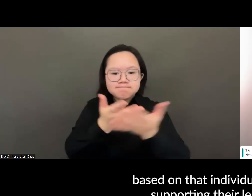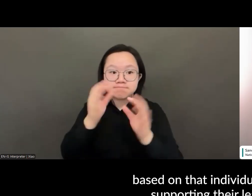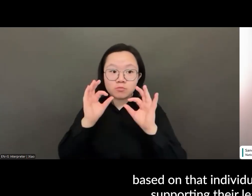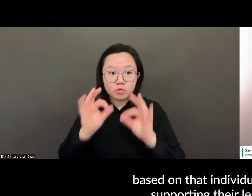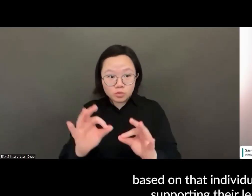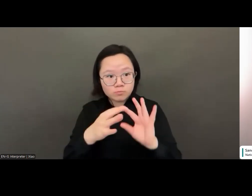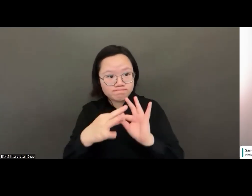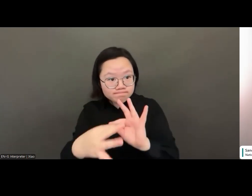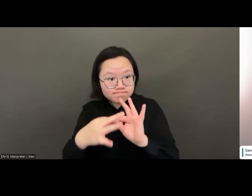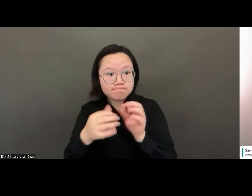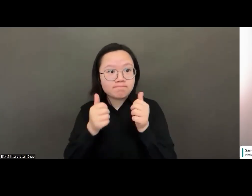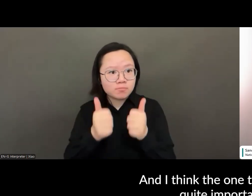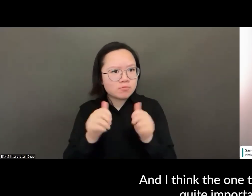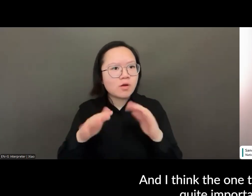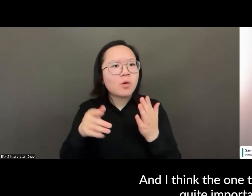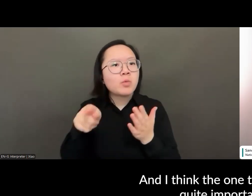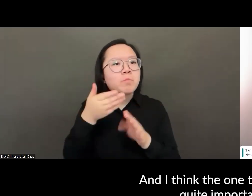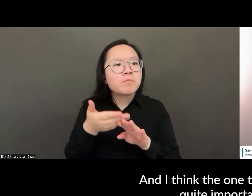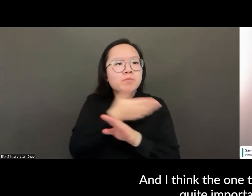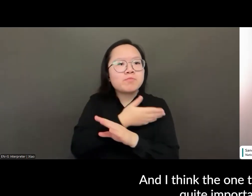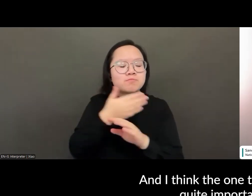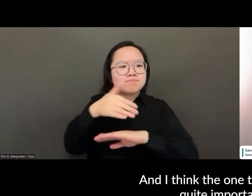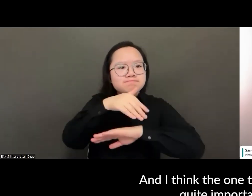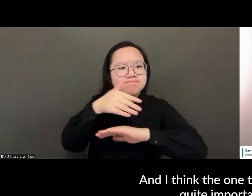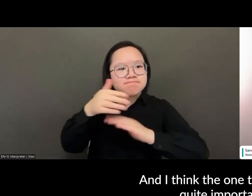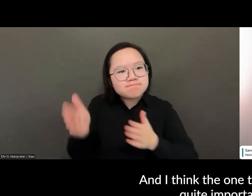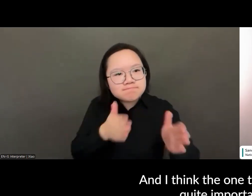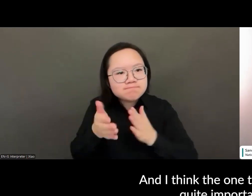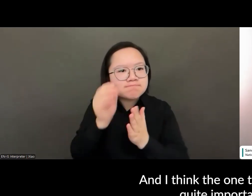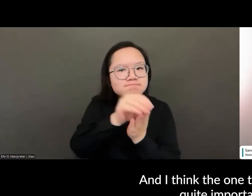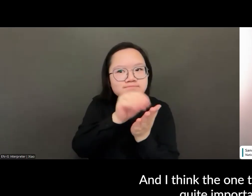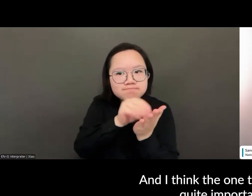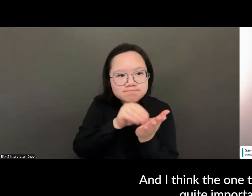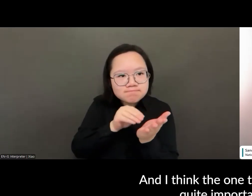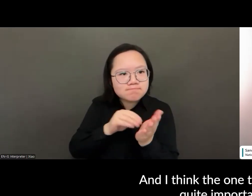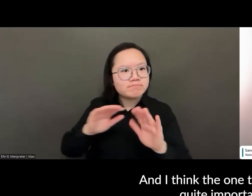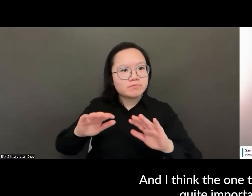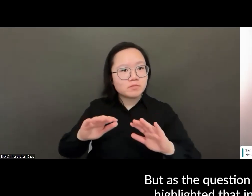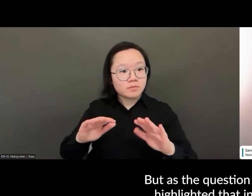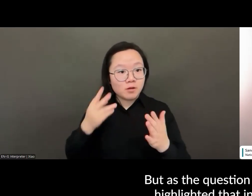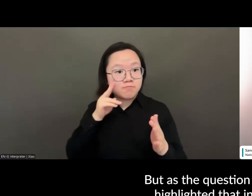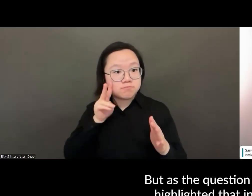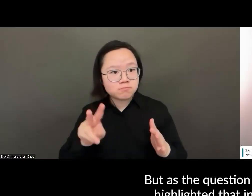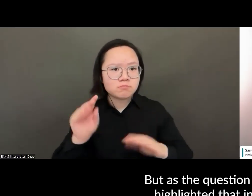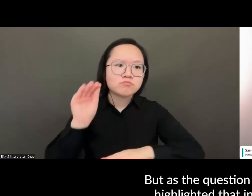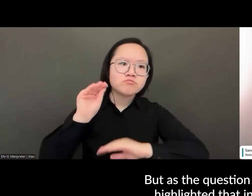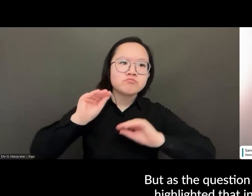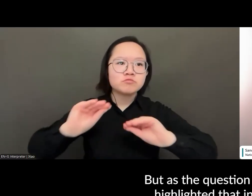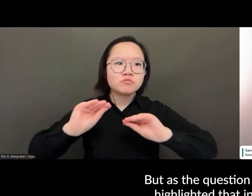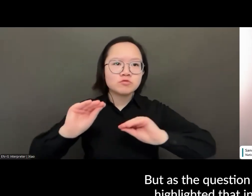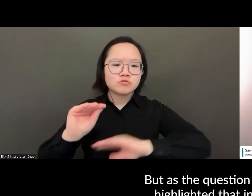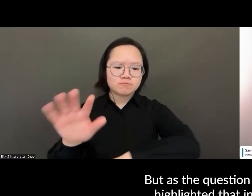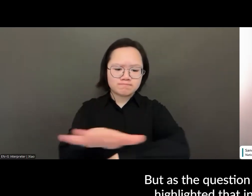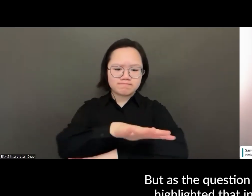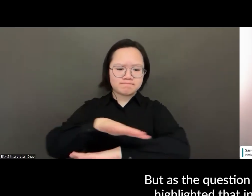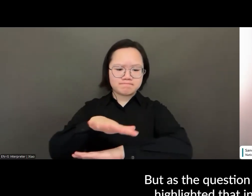their learning as well. And I think the one-to-one support is quite important there. But as the question